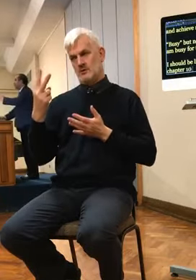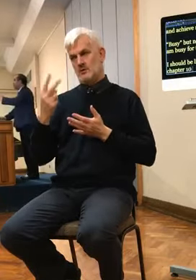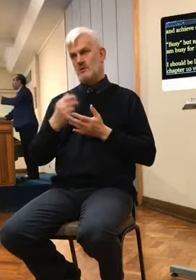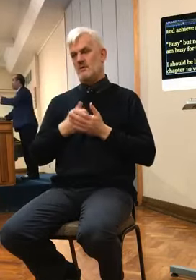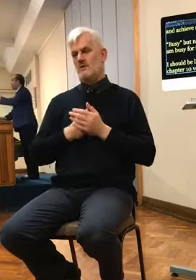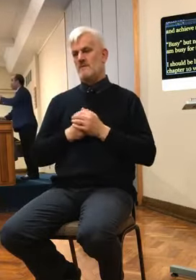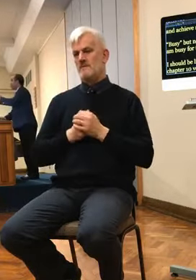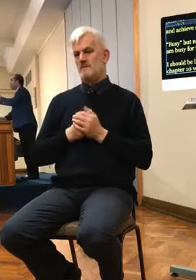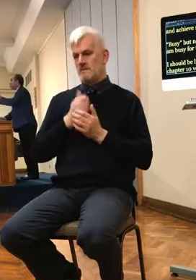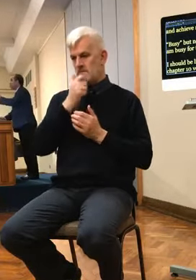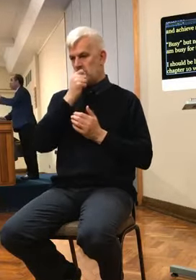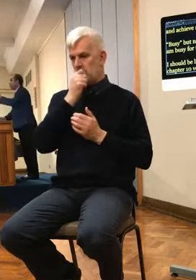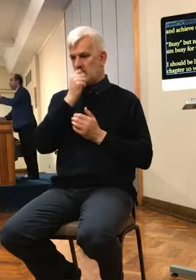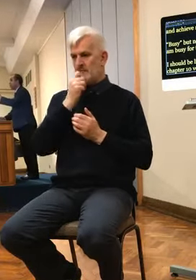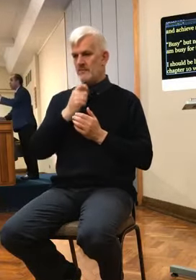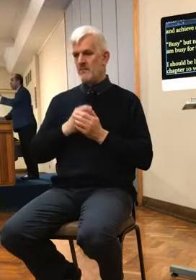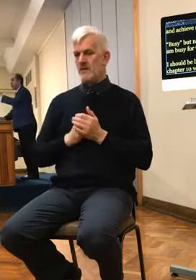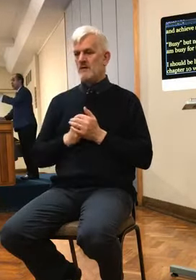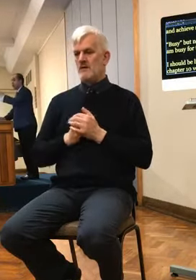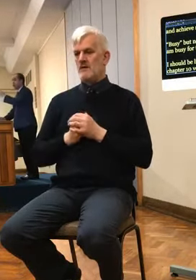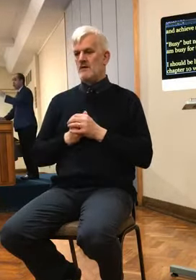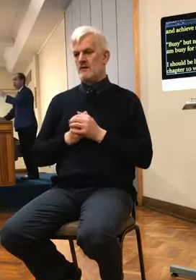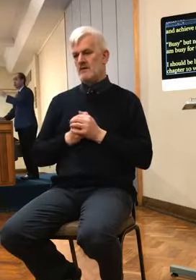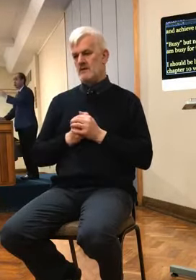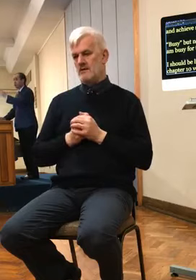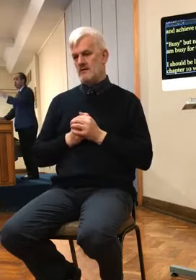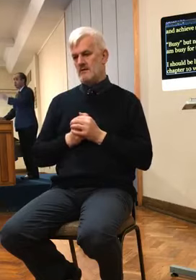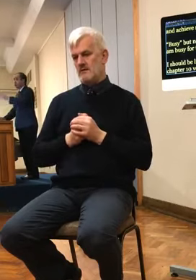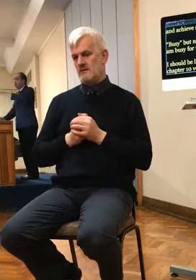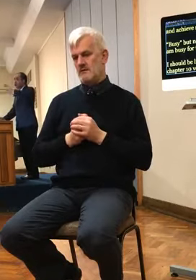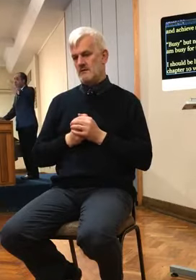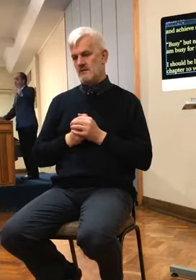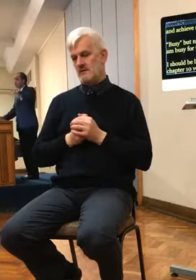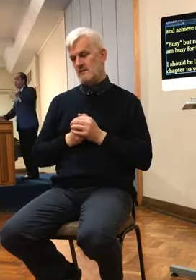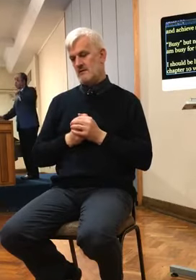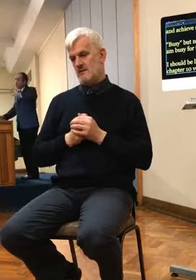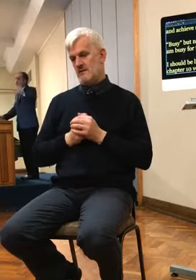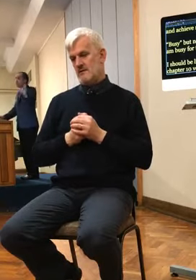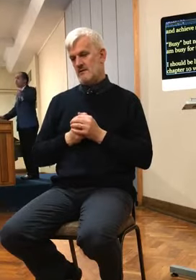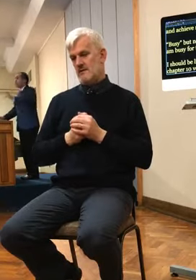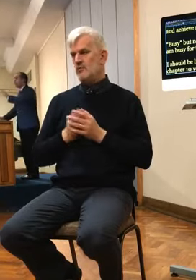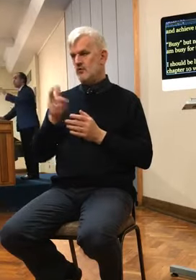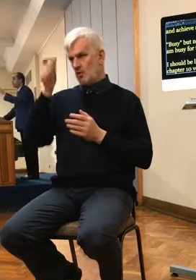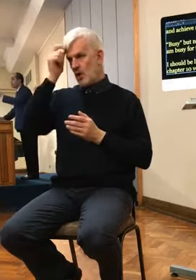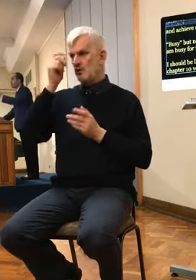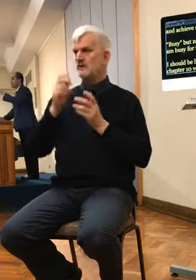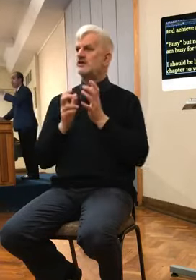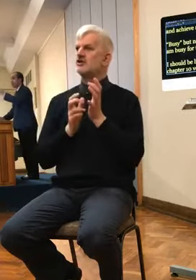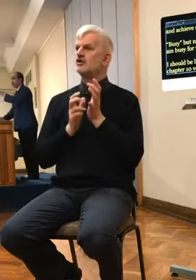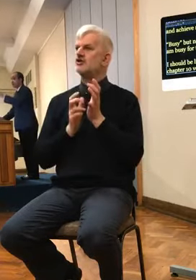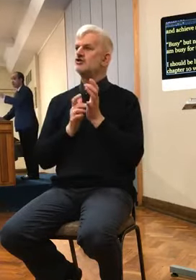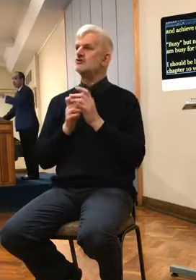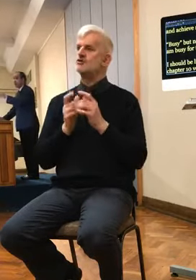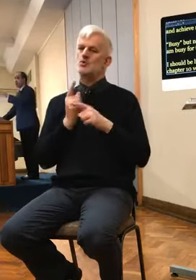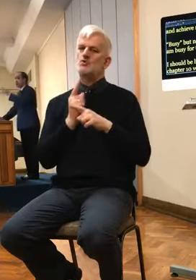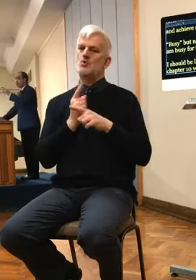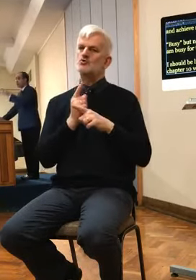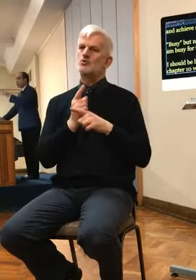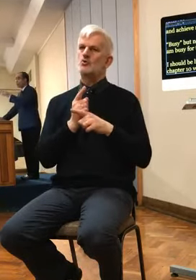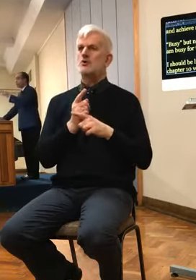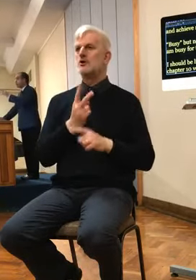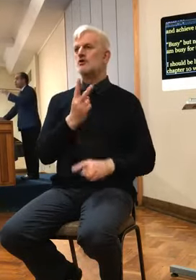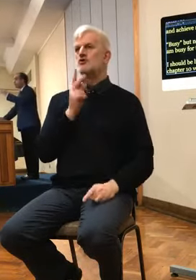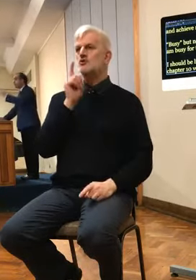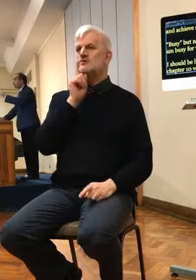Please never throw the stone on Martha. I heard preachers saying, oh, Martha, you are busy. But the problem with Martha, she